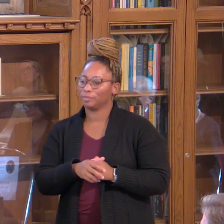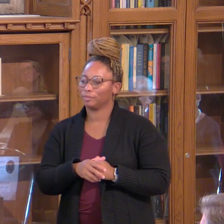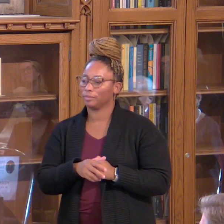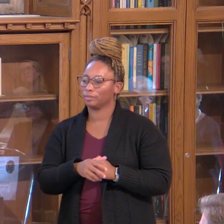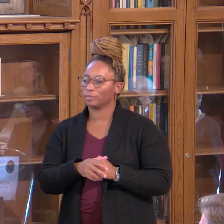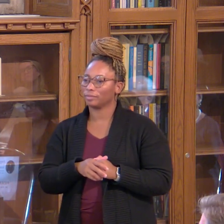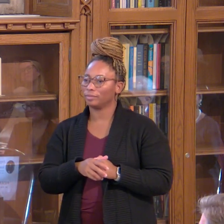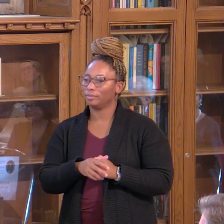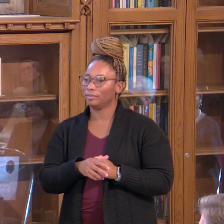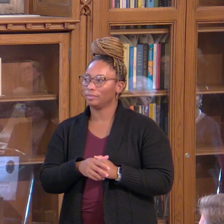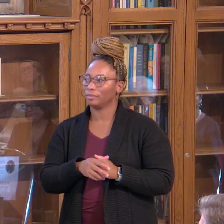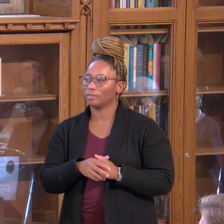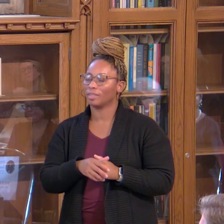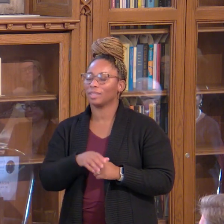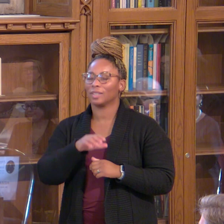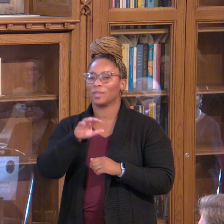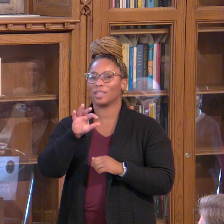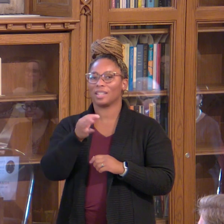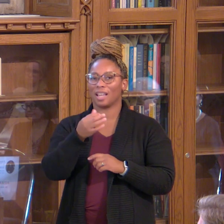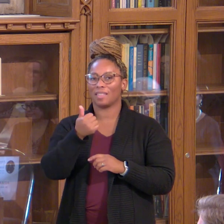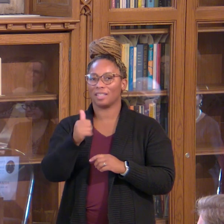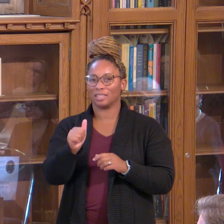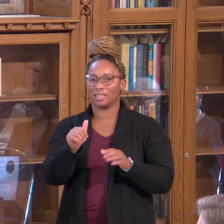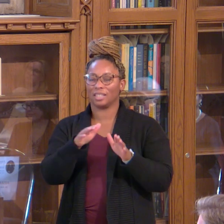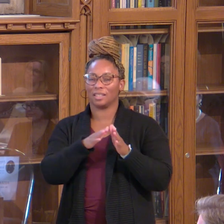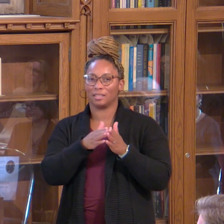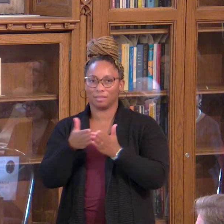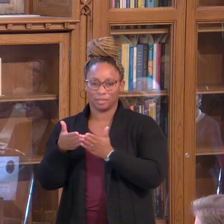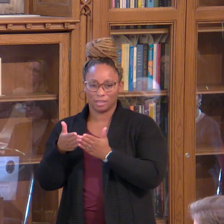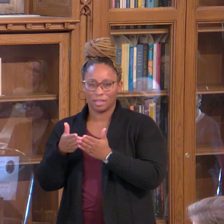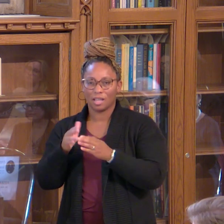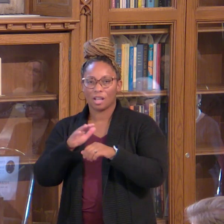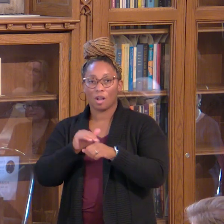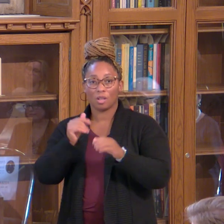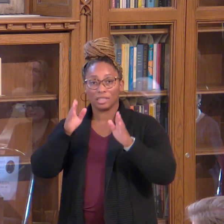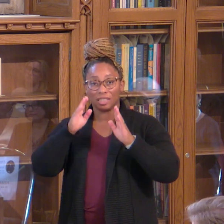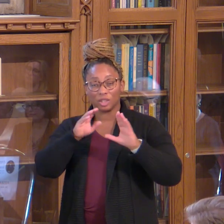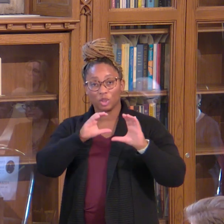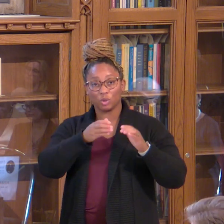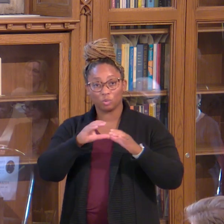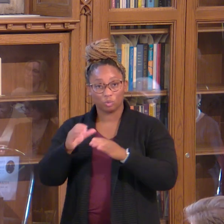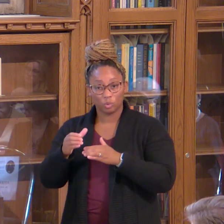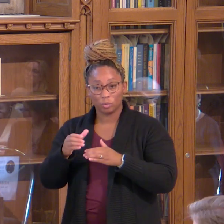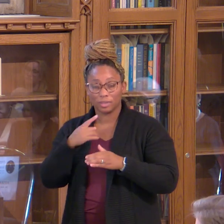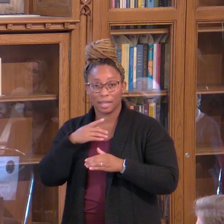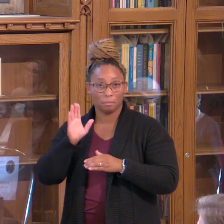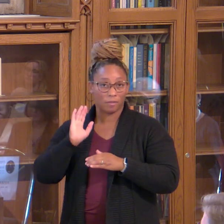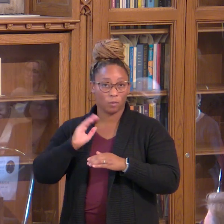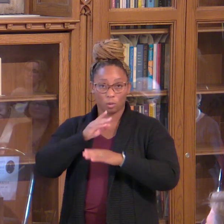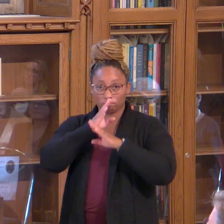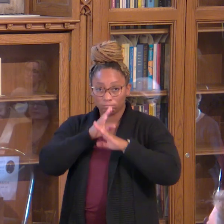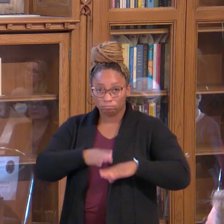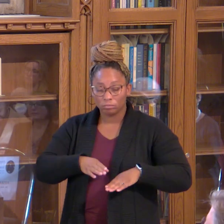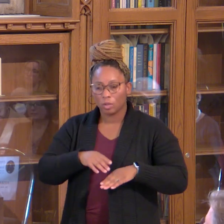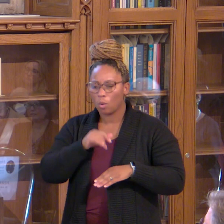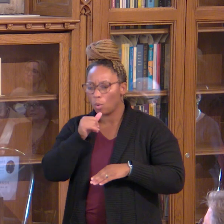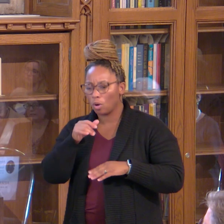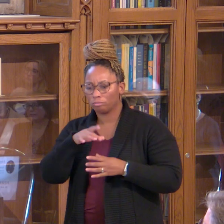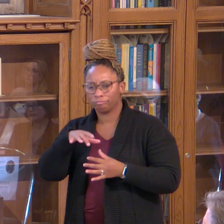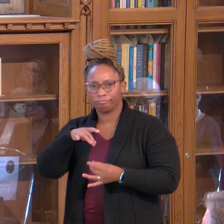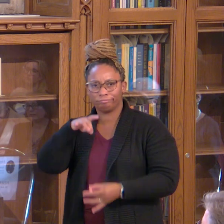C the ninth and 10th editions From Slavery to Freedom call attention to groups that have been silenced or rendered